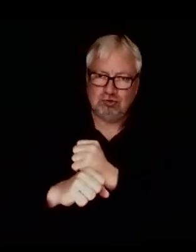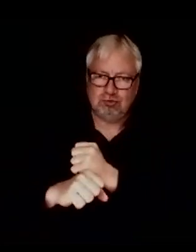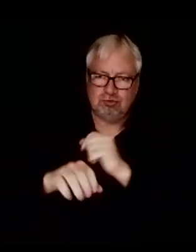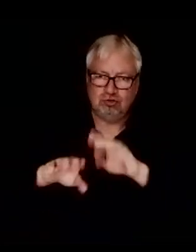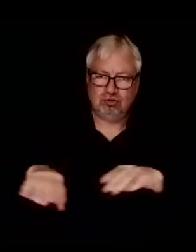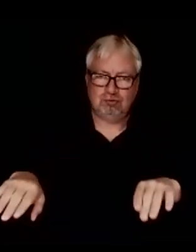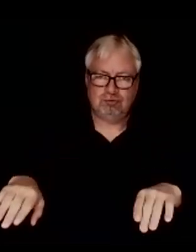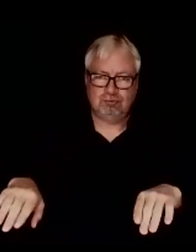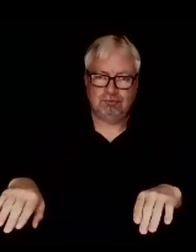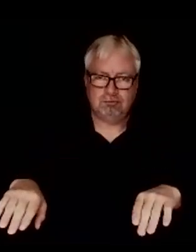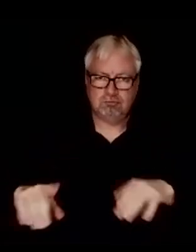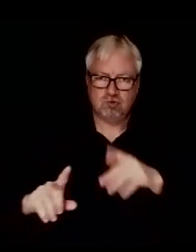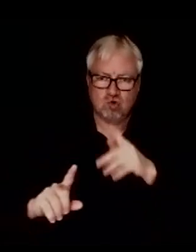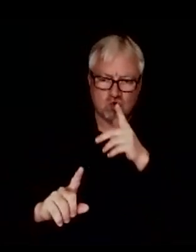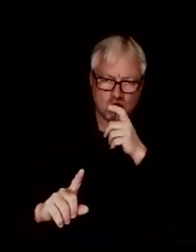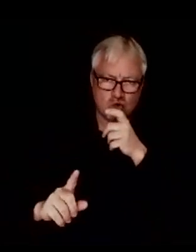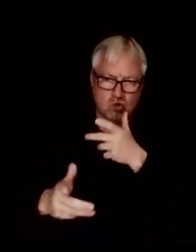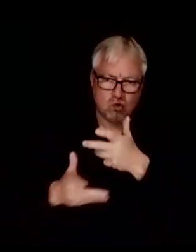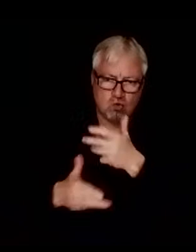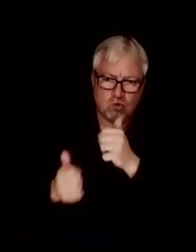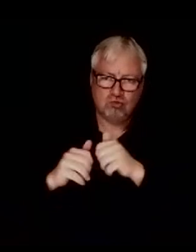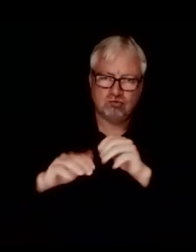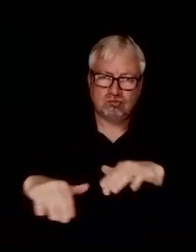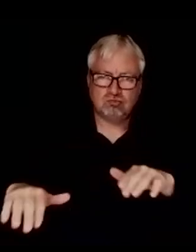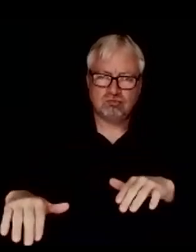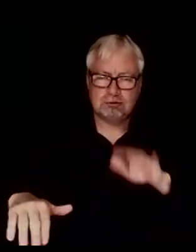We'll follow up with you though on those exact numbers.